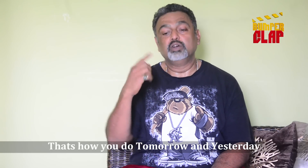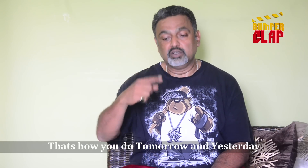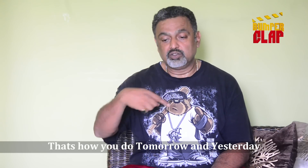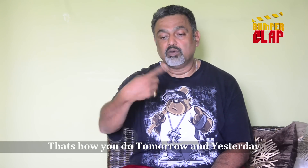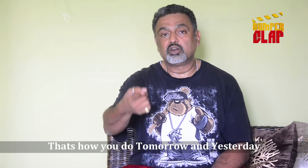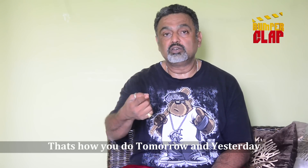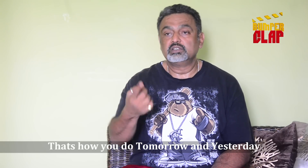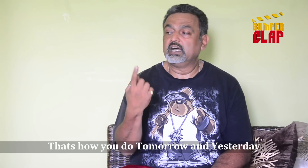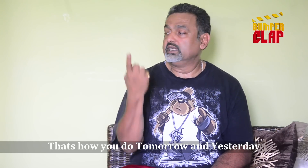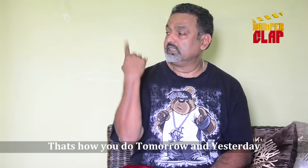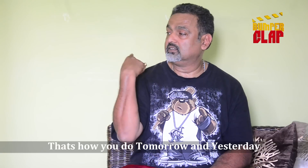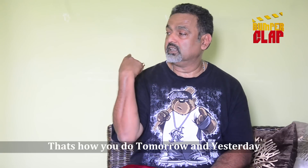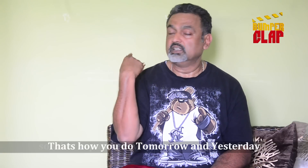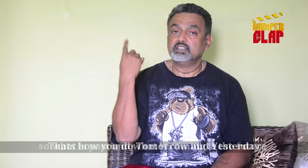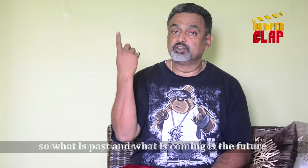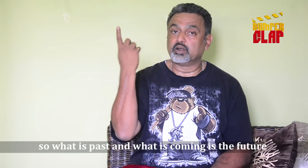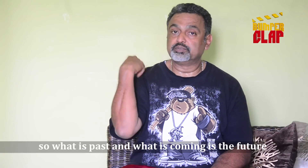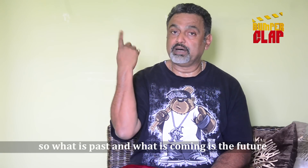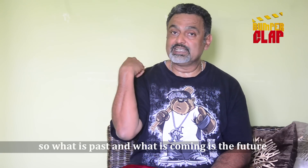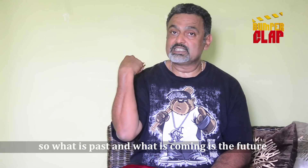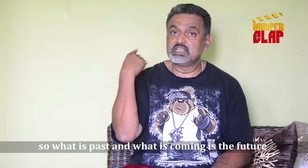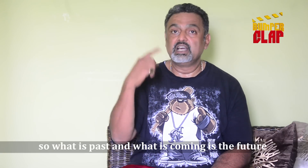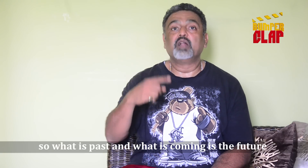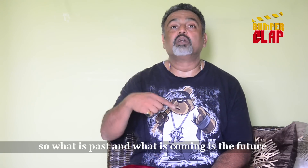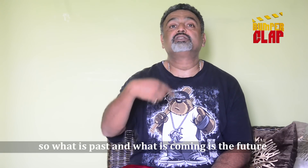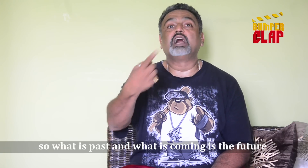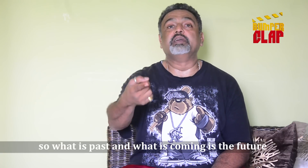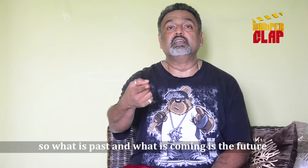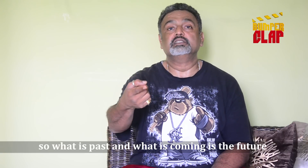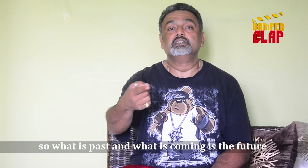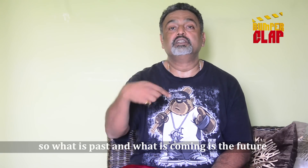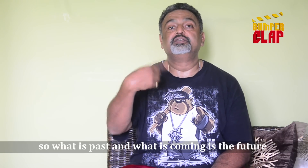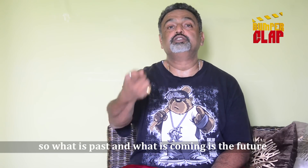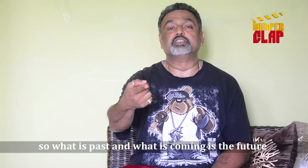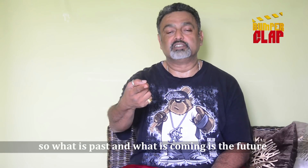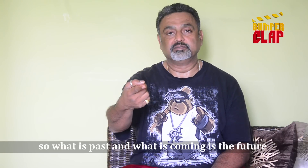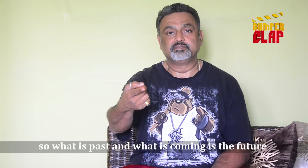do tomorrow and yesterday so what is is fast and what is coming next